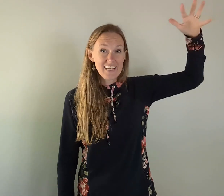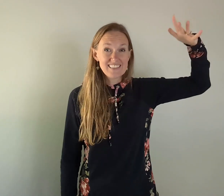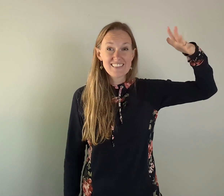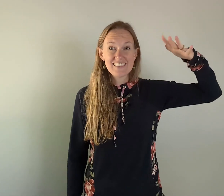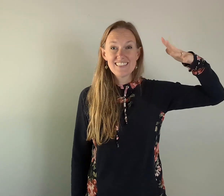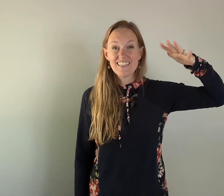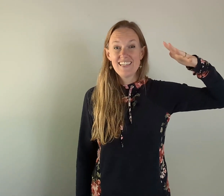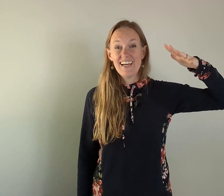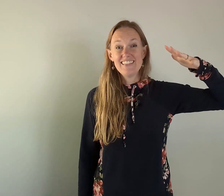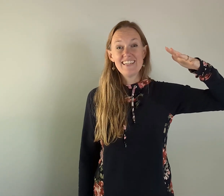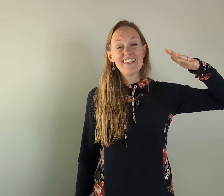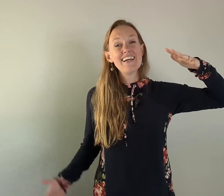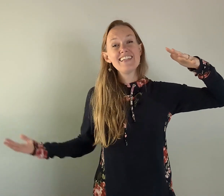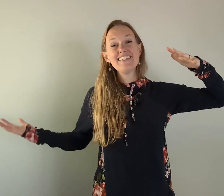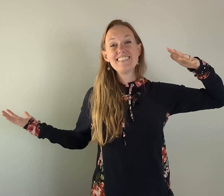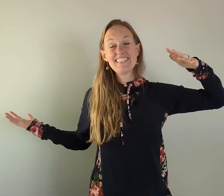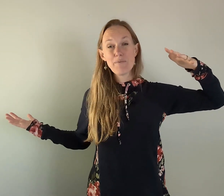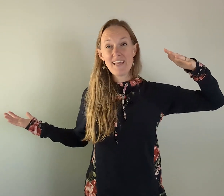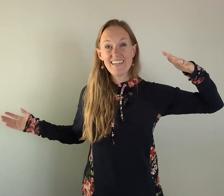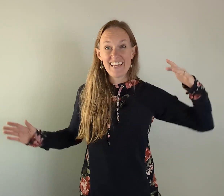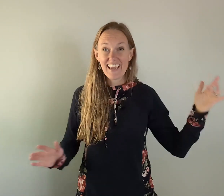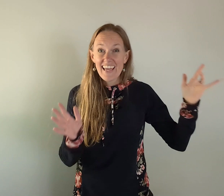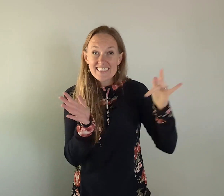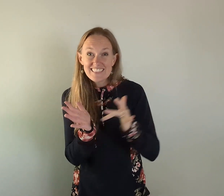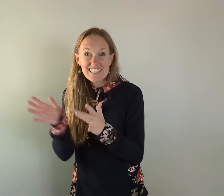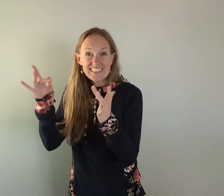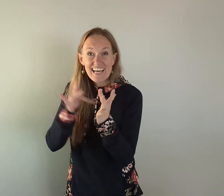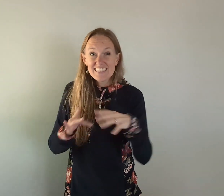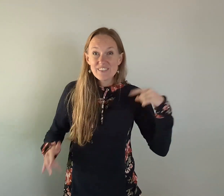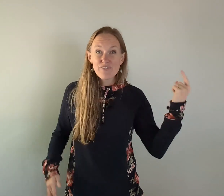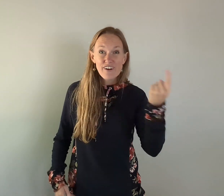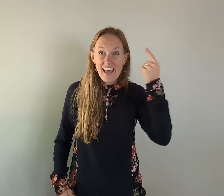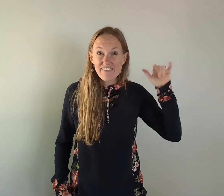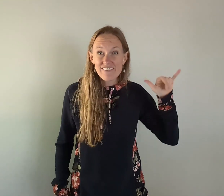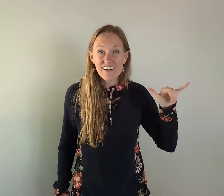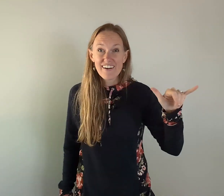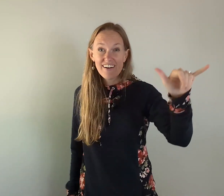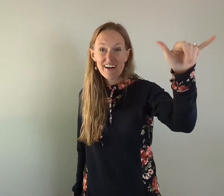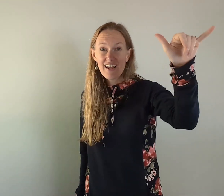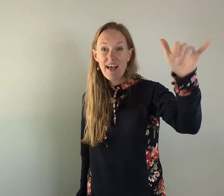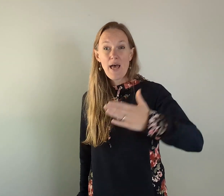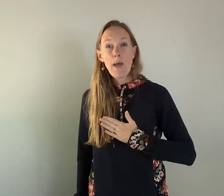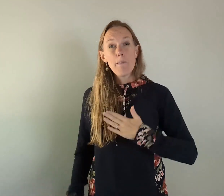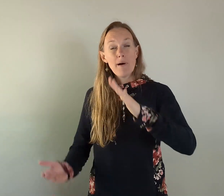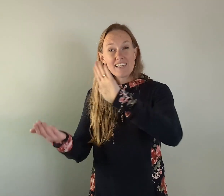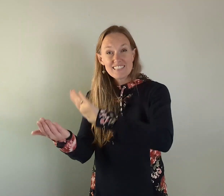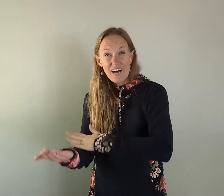grace. And then luckily it's the same ending. Jesus forever. My